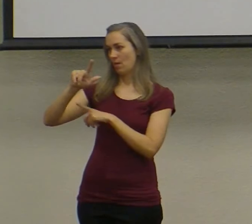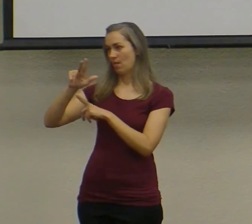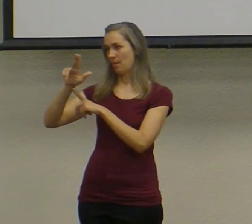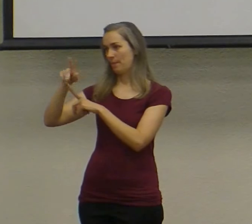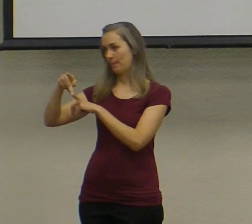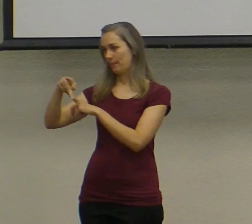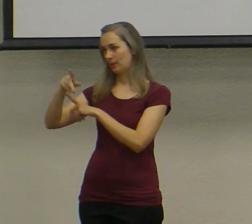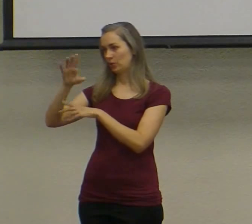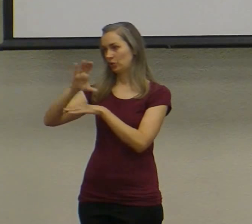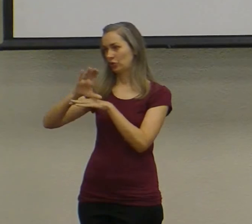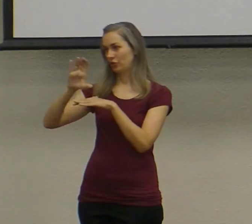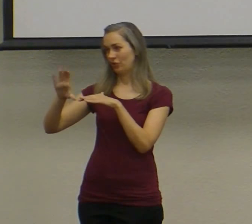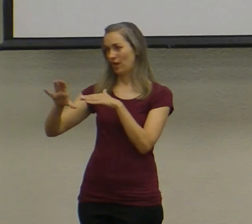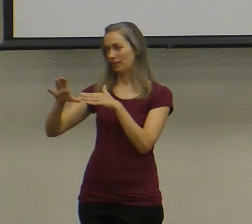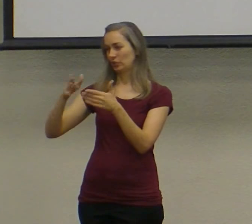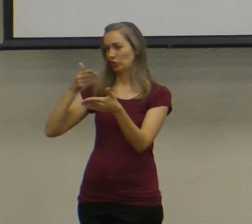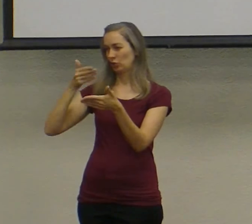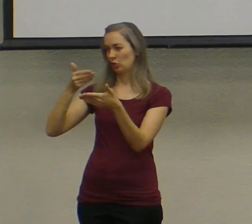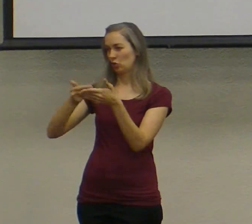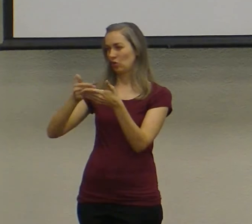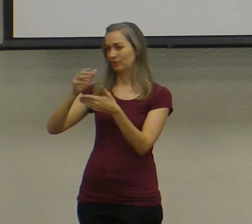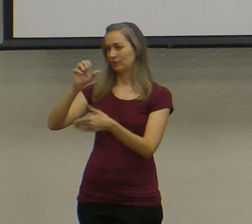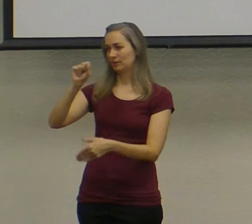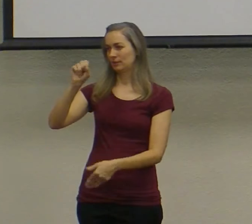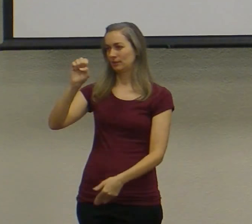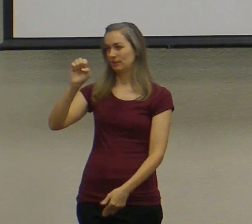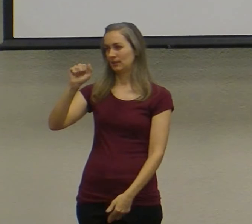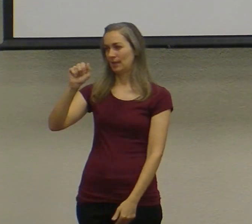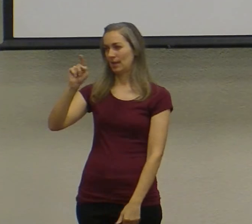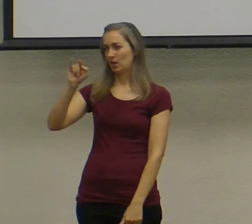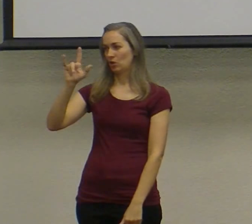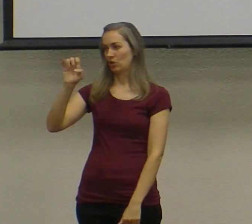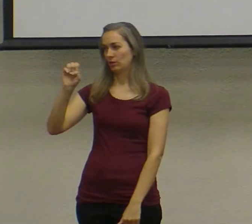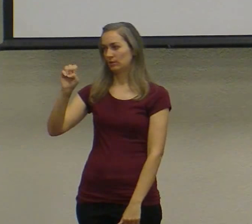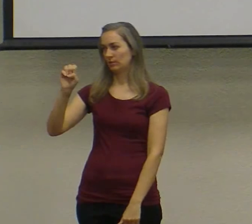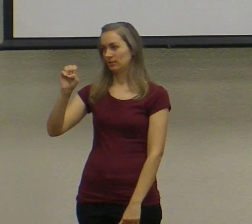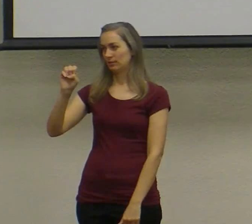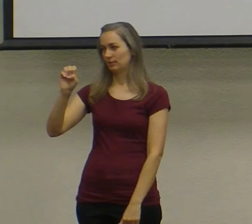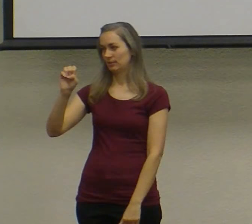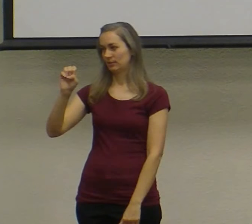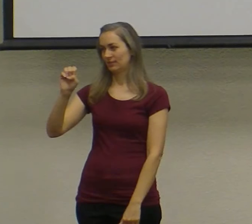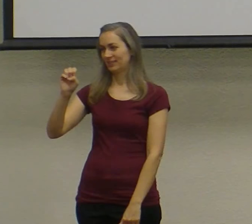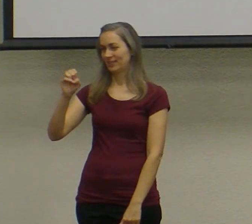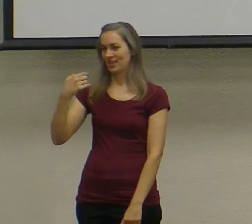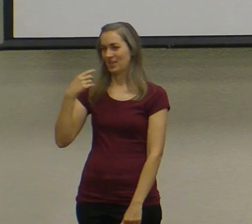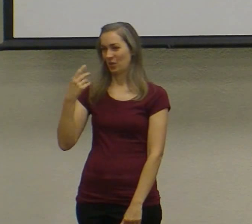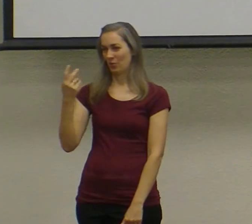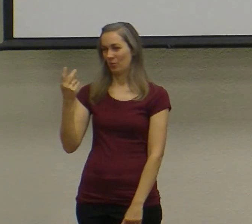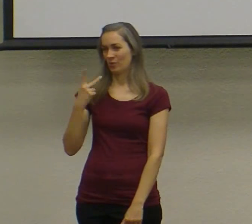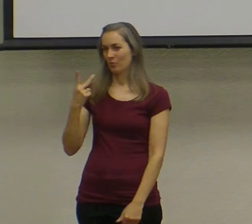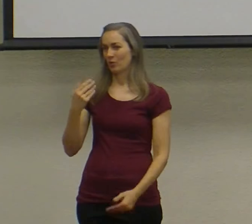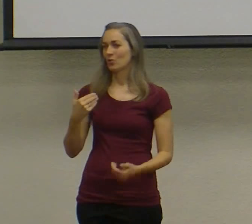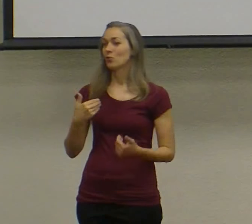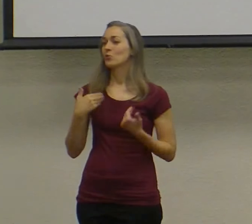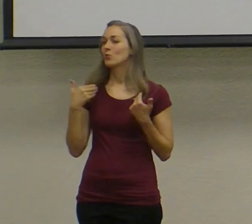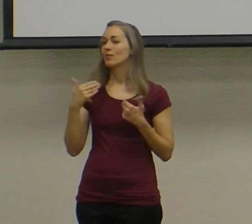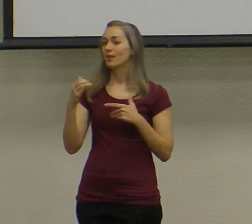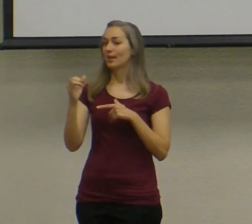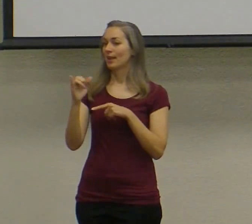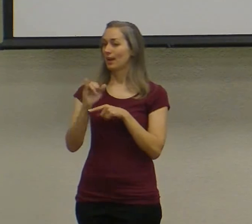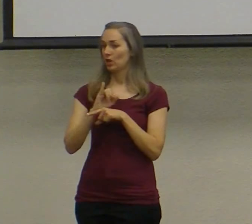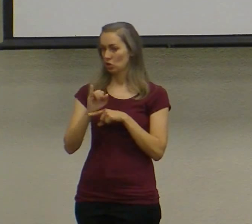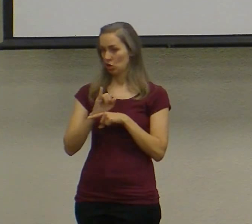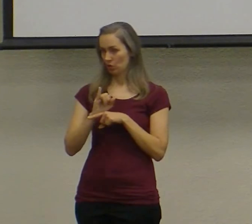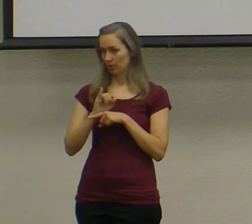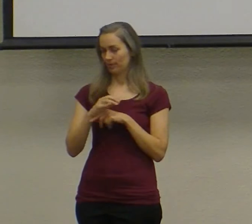35 minutes south of Seattle, and we served as the youth interns. One thing to note